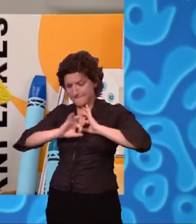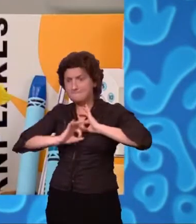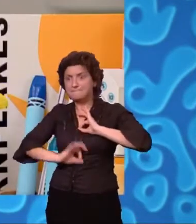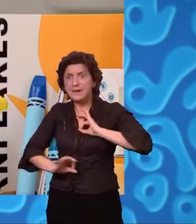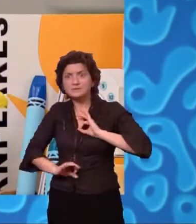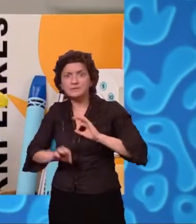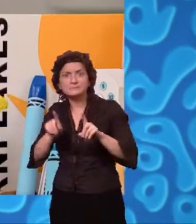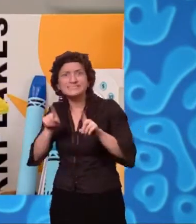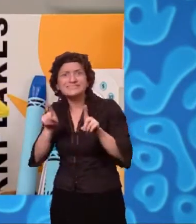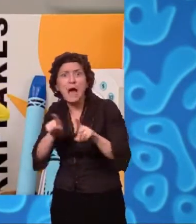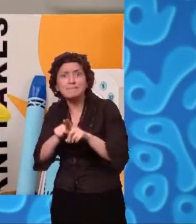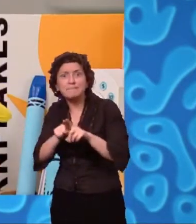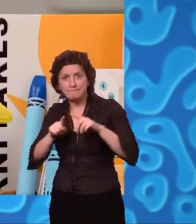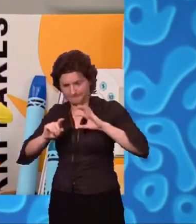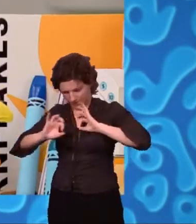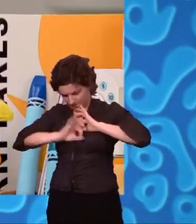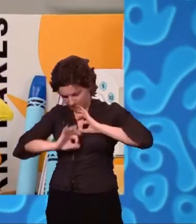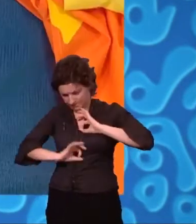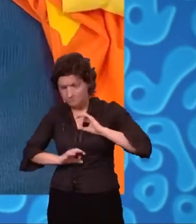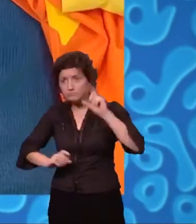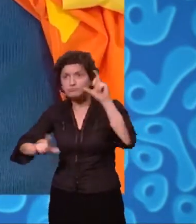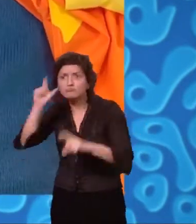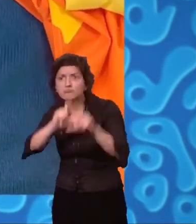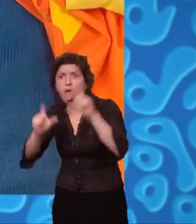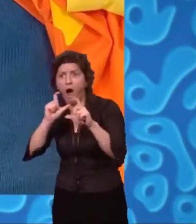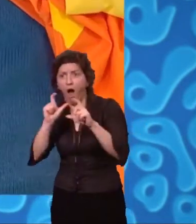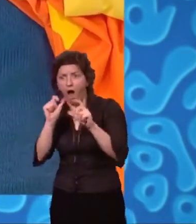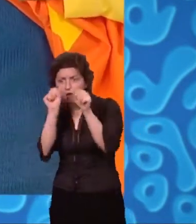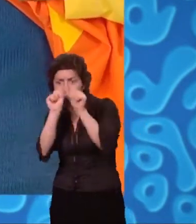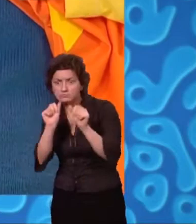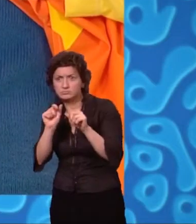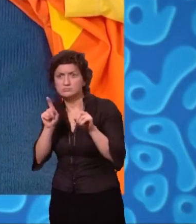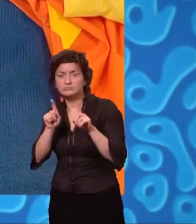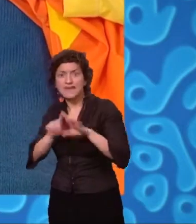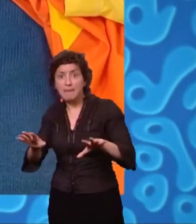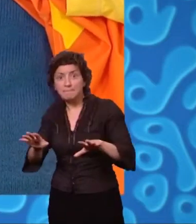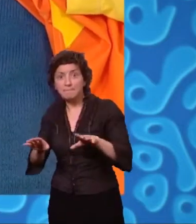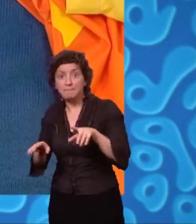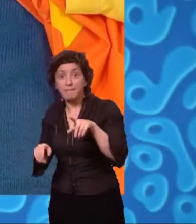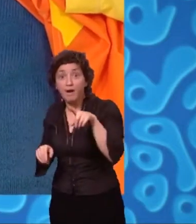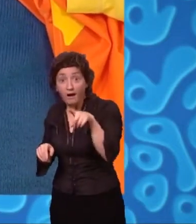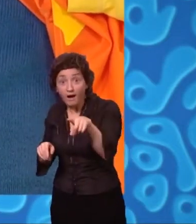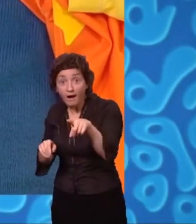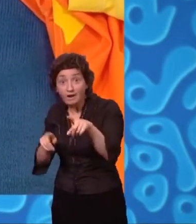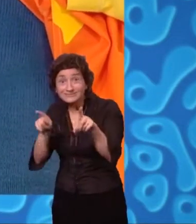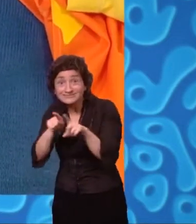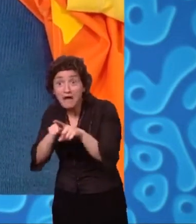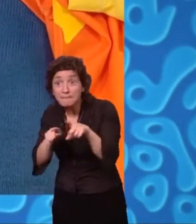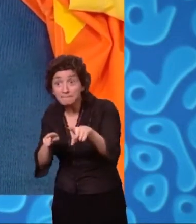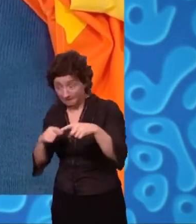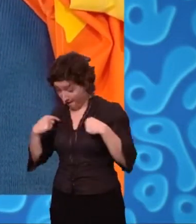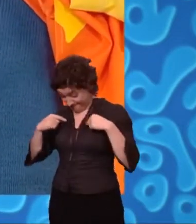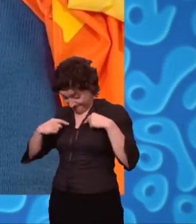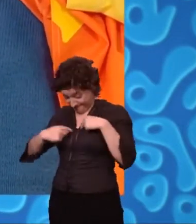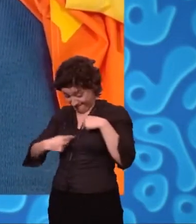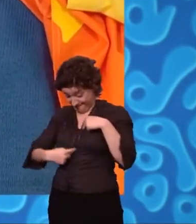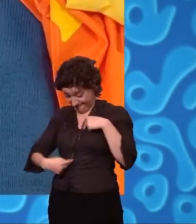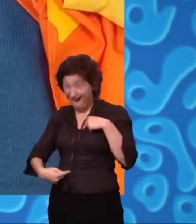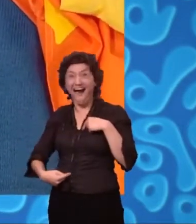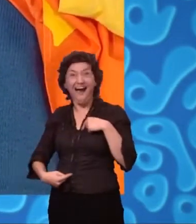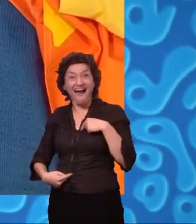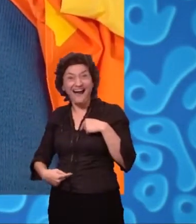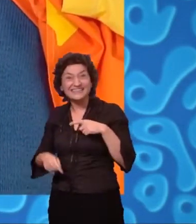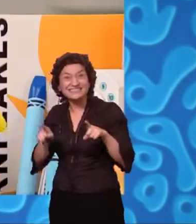Ooh, well, would you look at that? My lemon buttons are exactly the same size, colour and